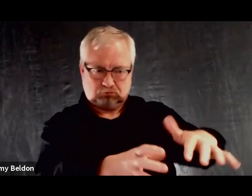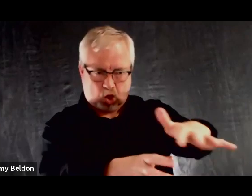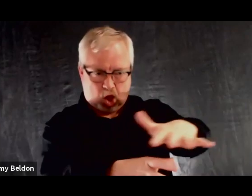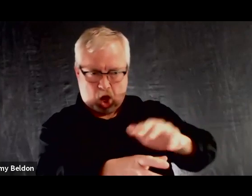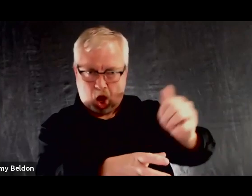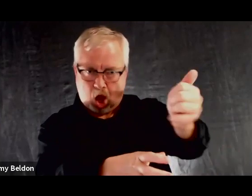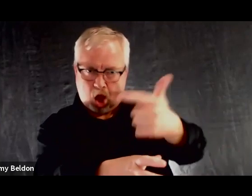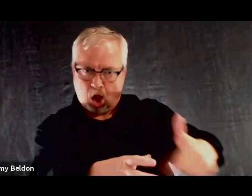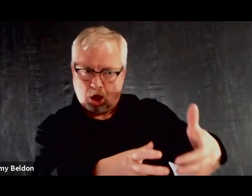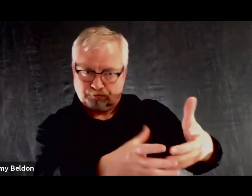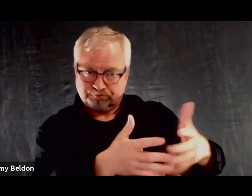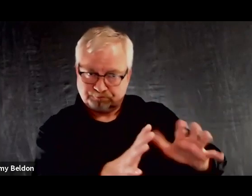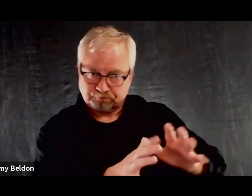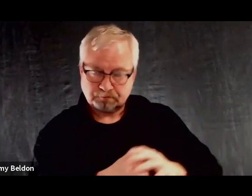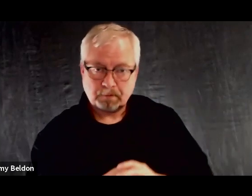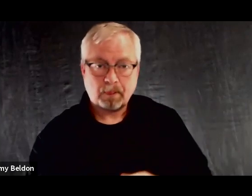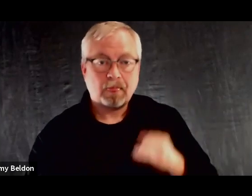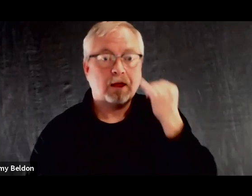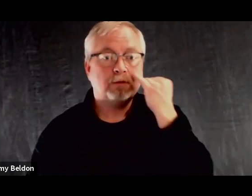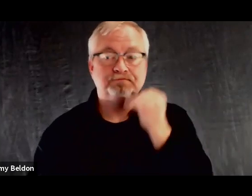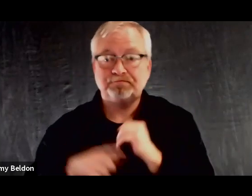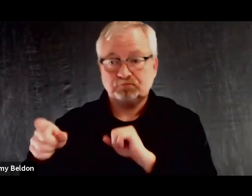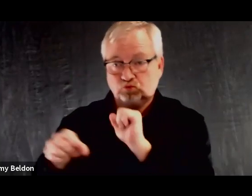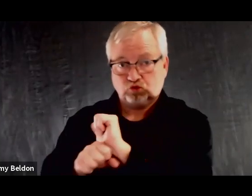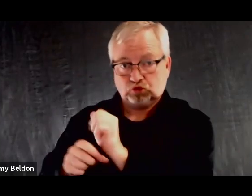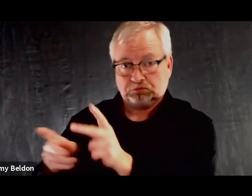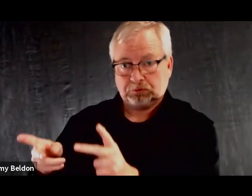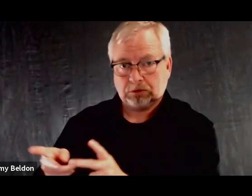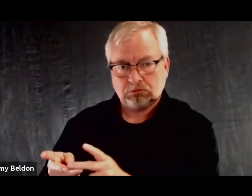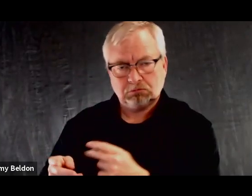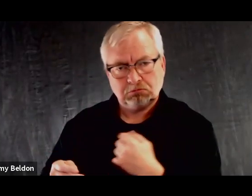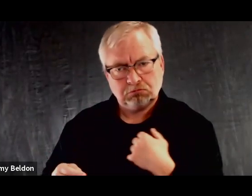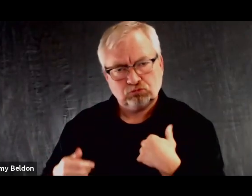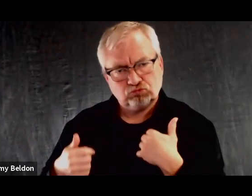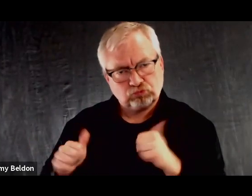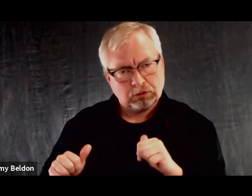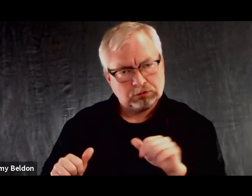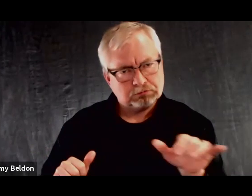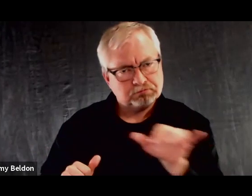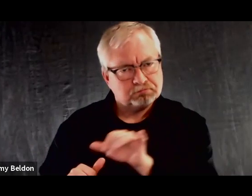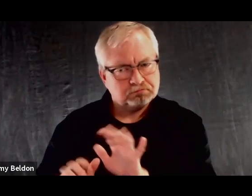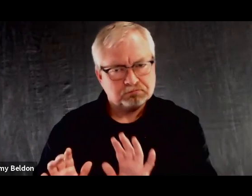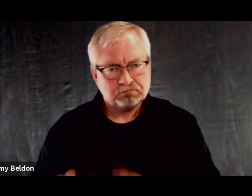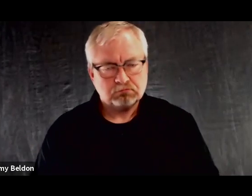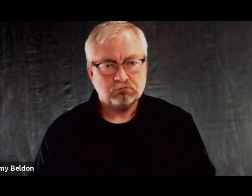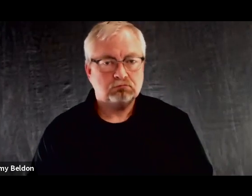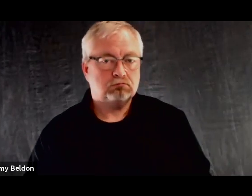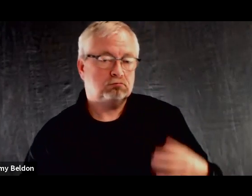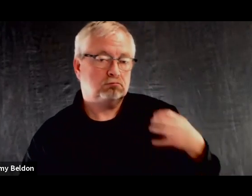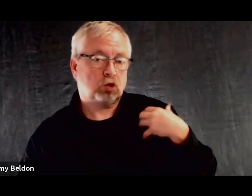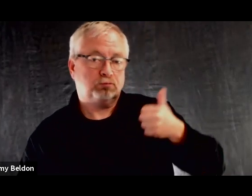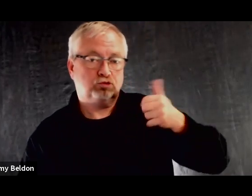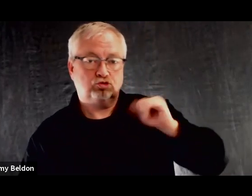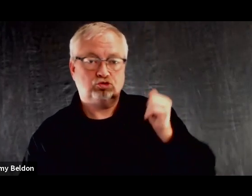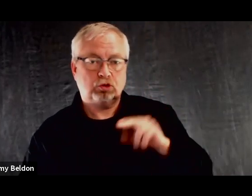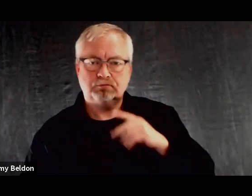you. Yeah, I don't think we meant to suggest, if we did earlier, that we would assume everyone in the